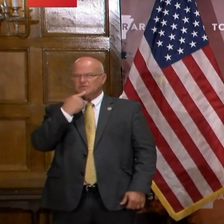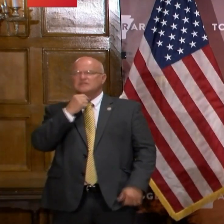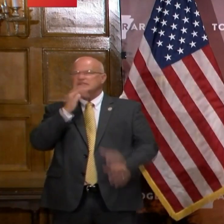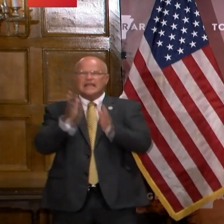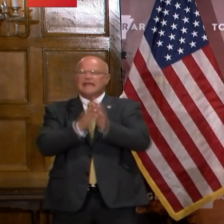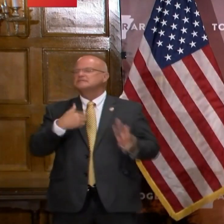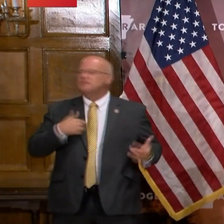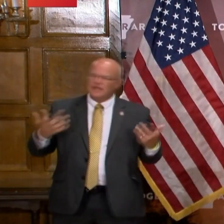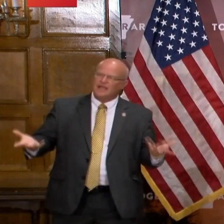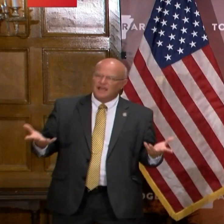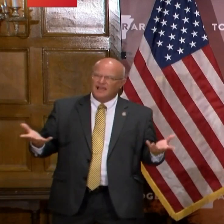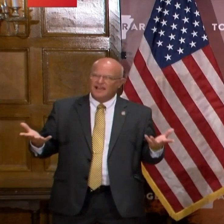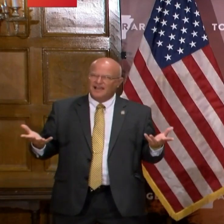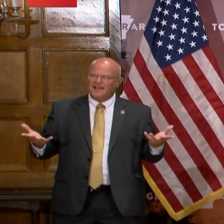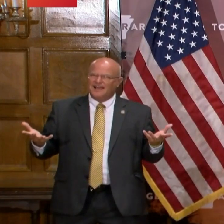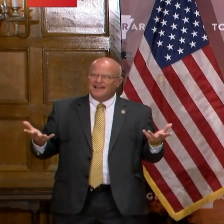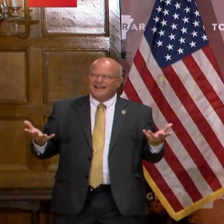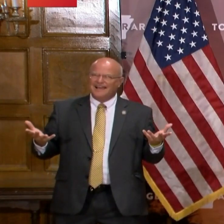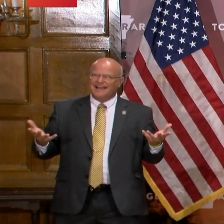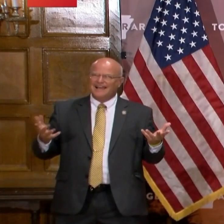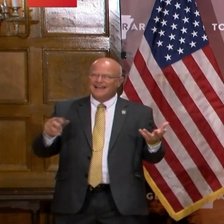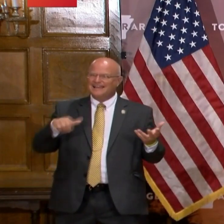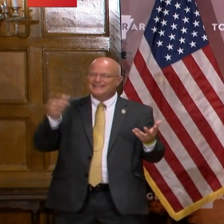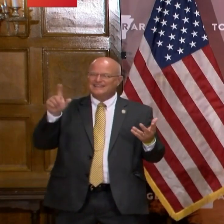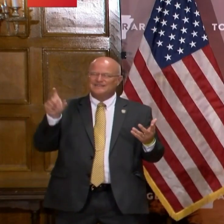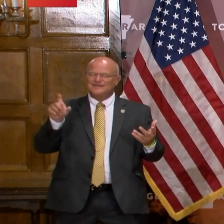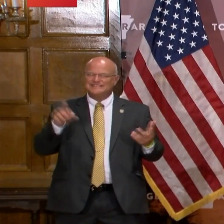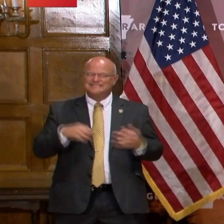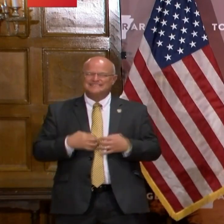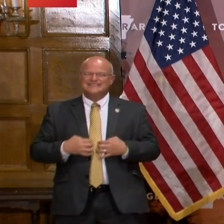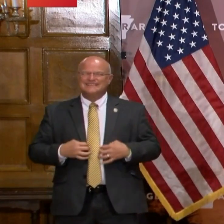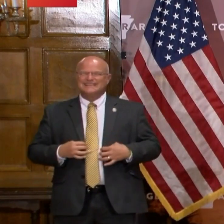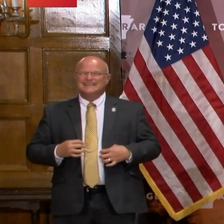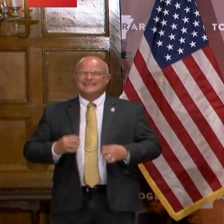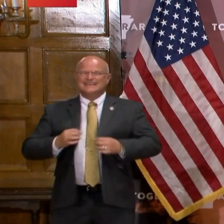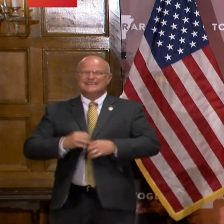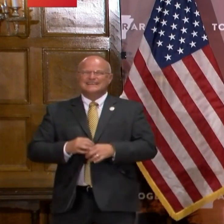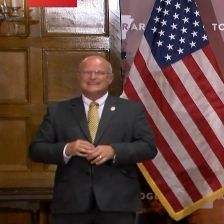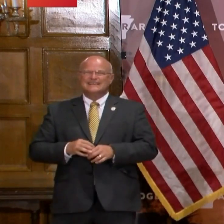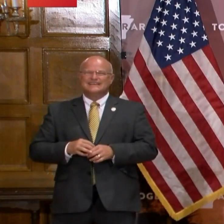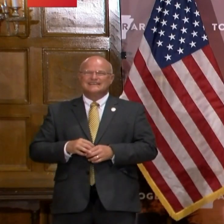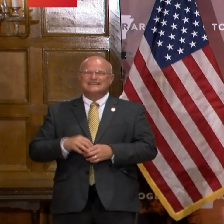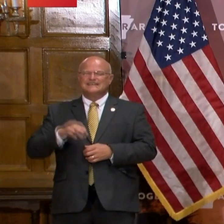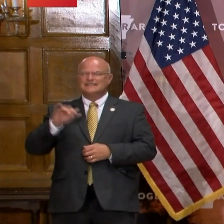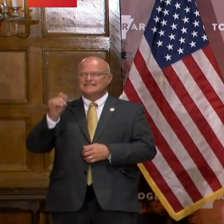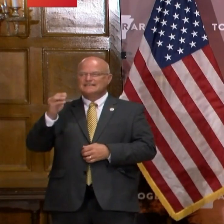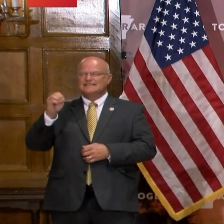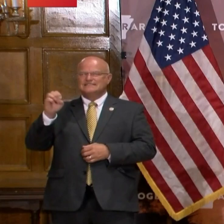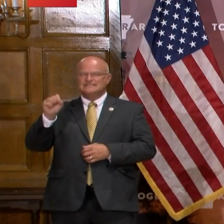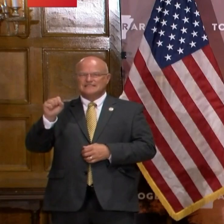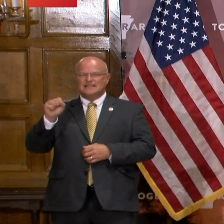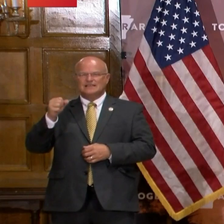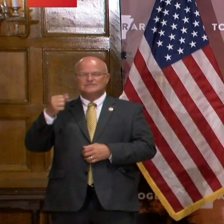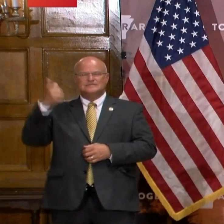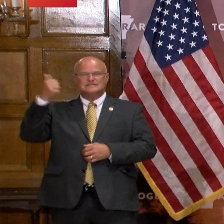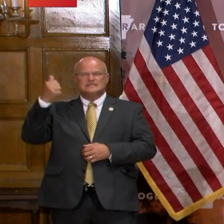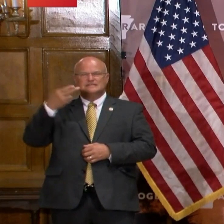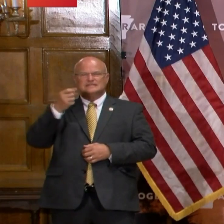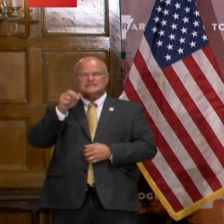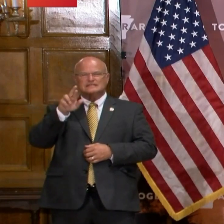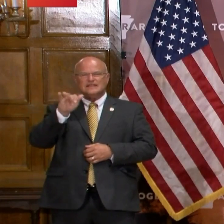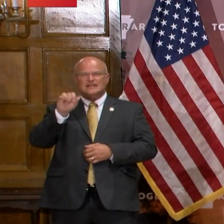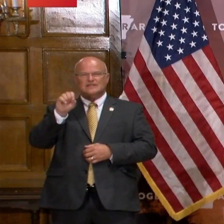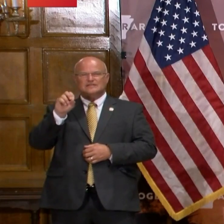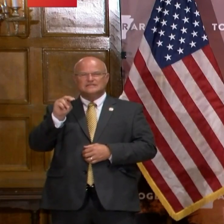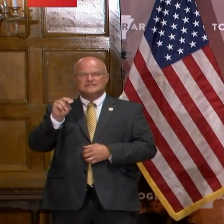question to me. Is there another question? Governor, this is James White at the newspaper up in Harrison. I was going to